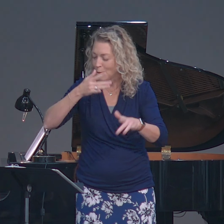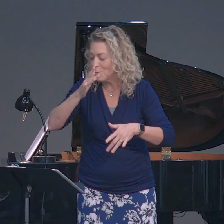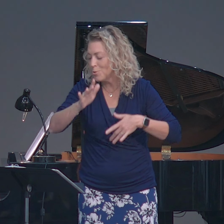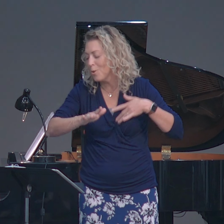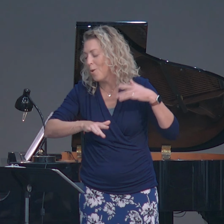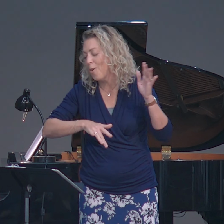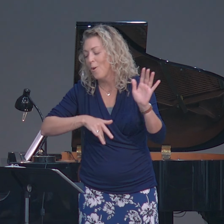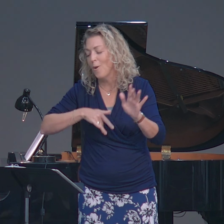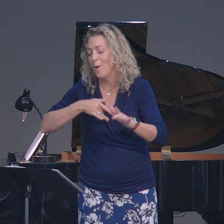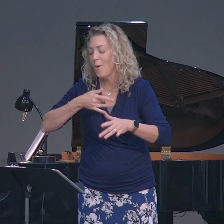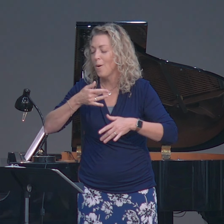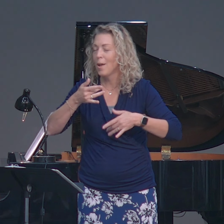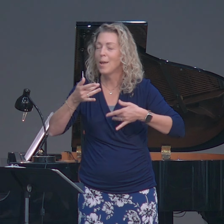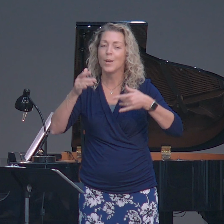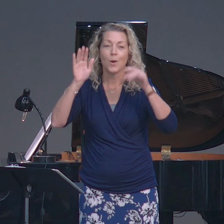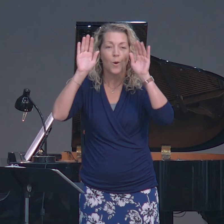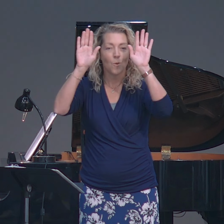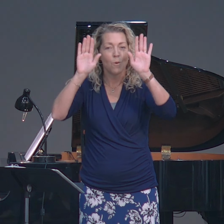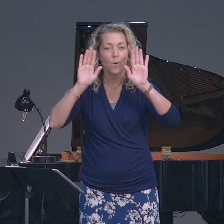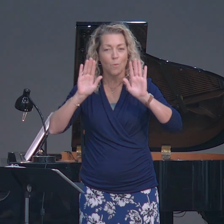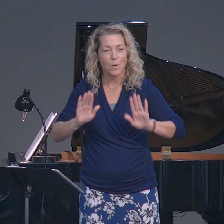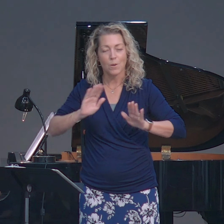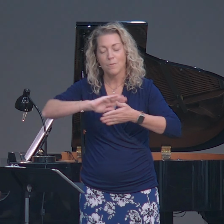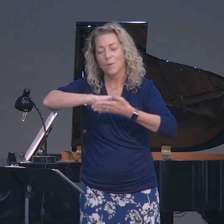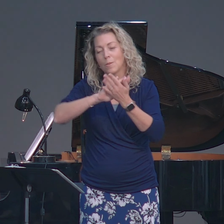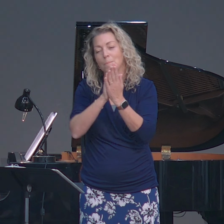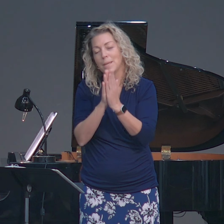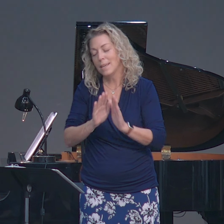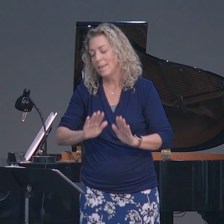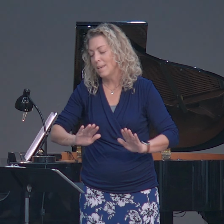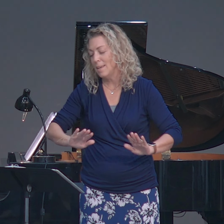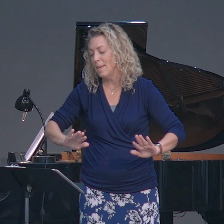What joy, what